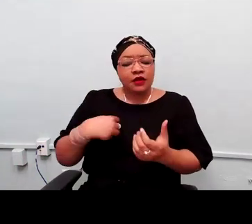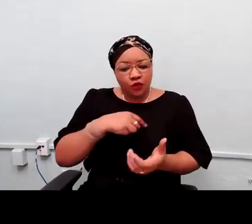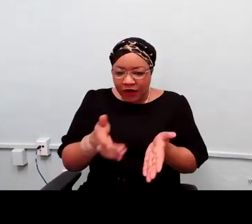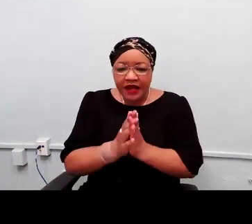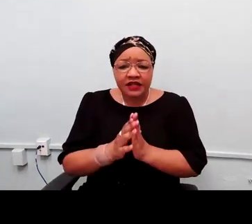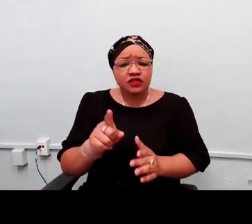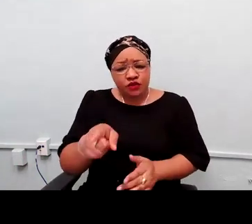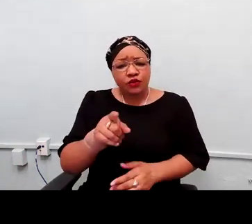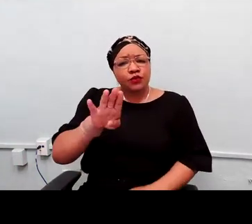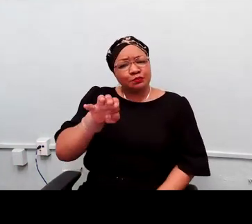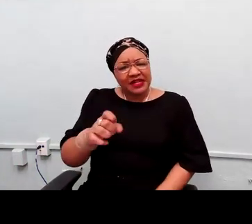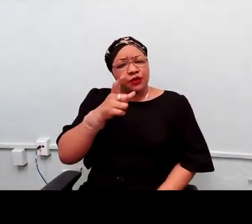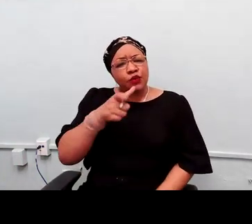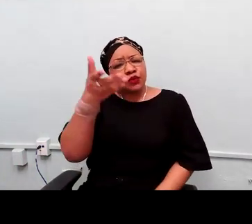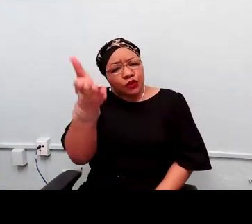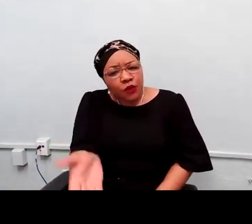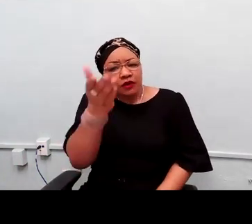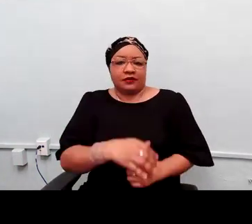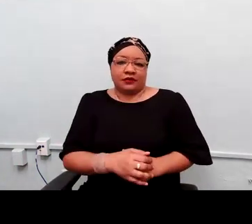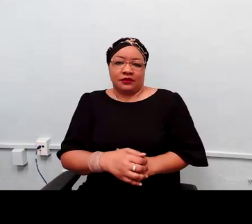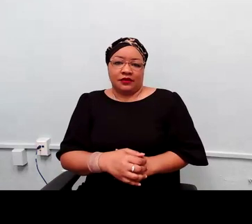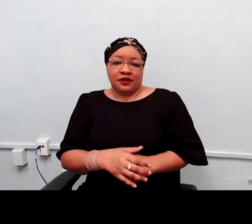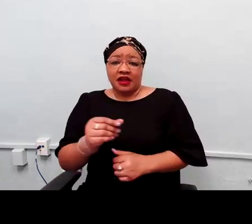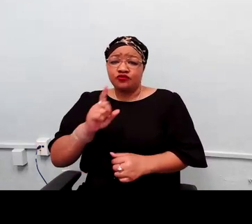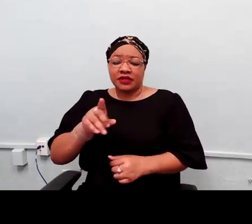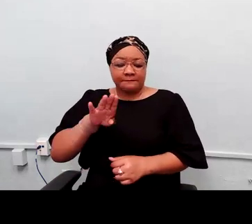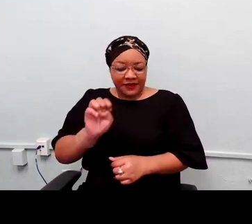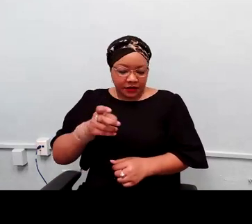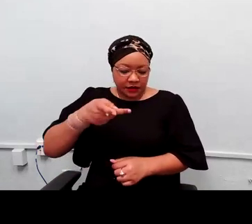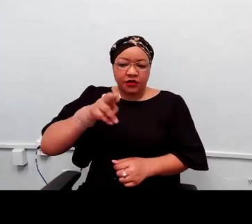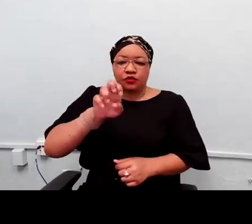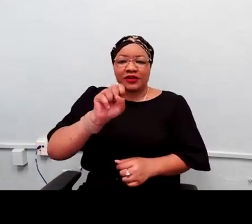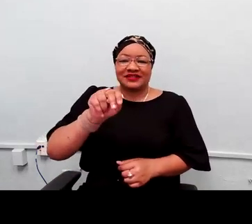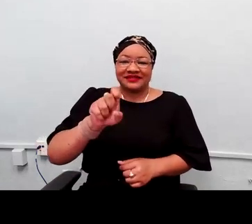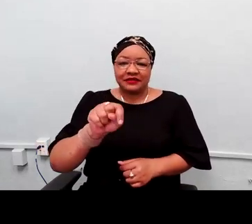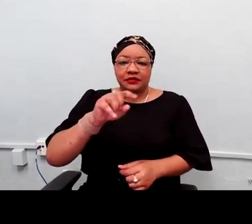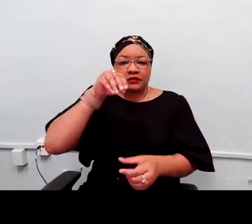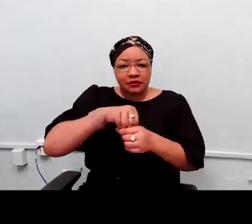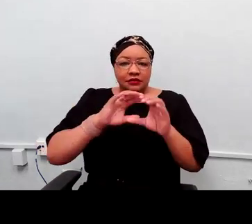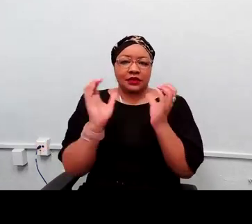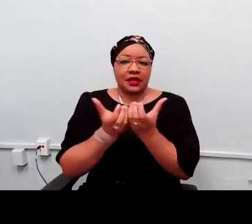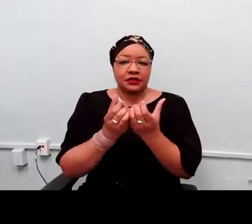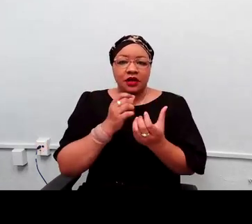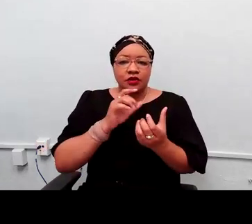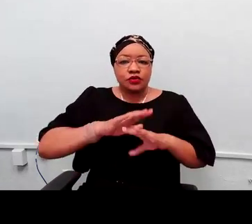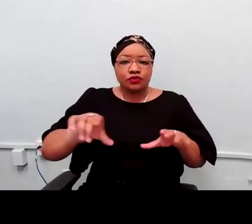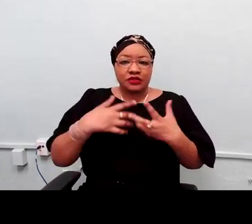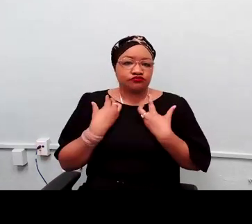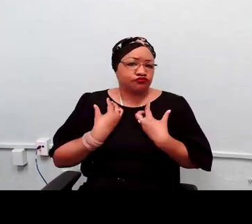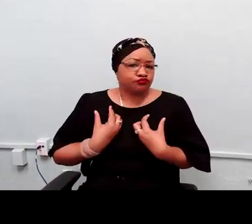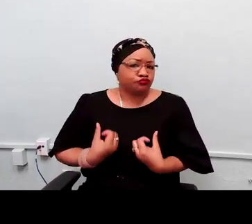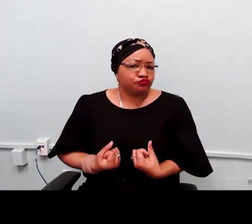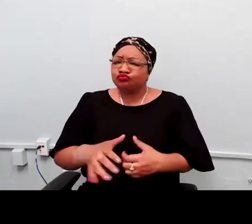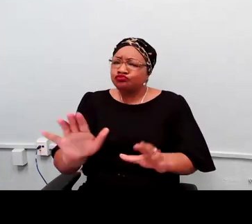are and bring all of you to class, right? Don't just leave it behind, which is kind of